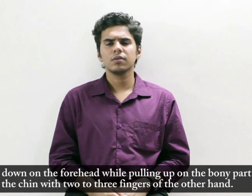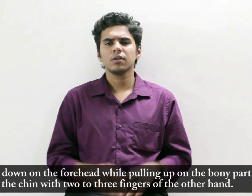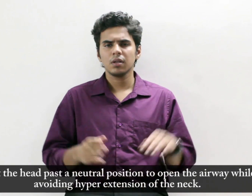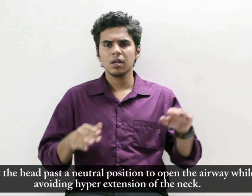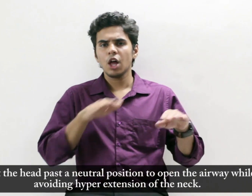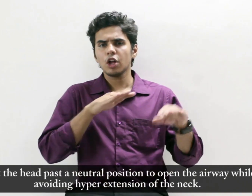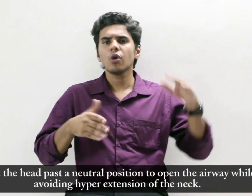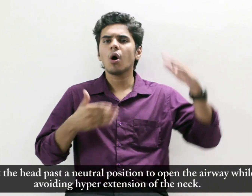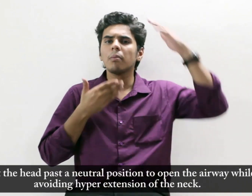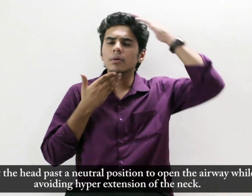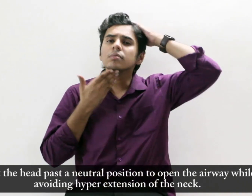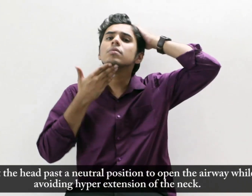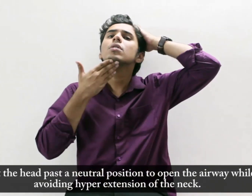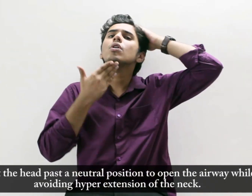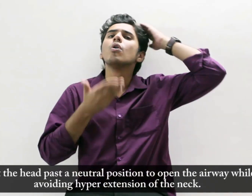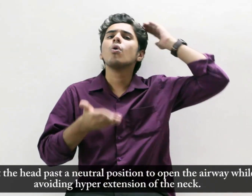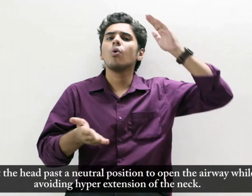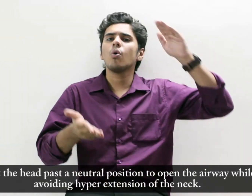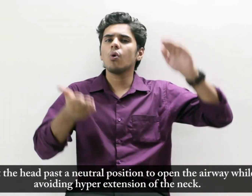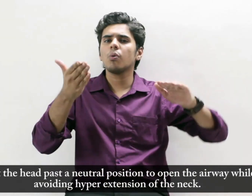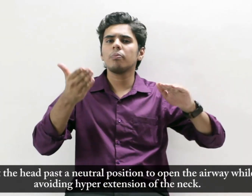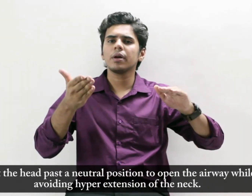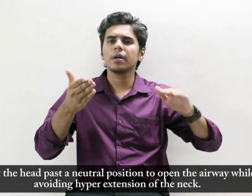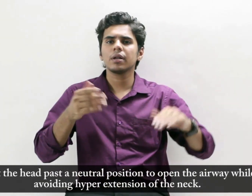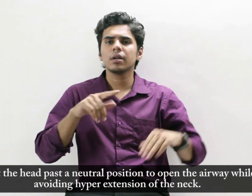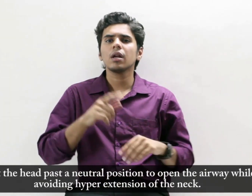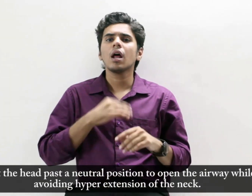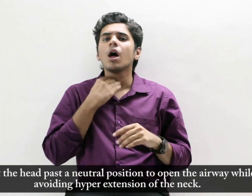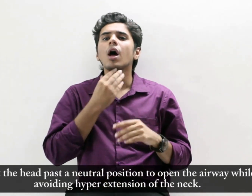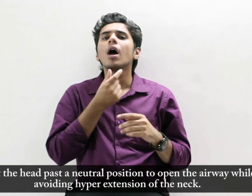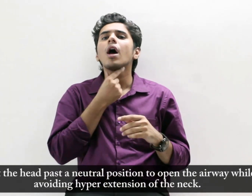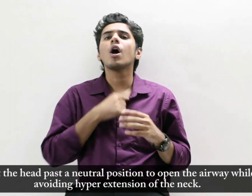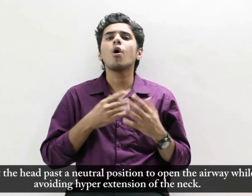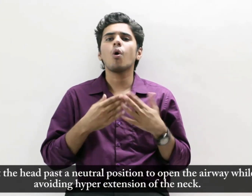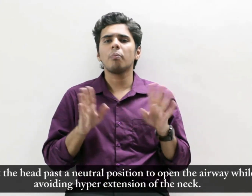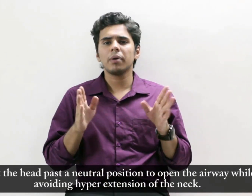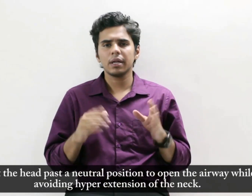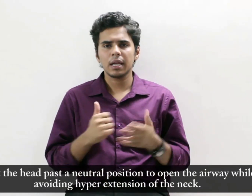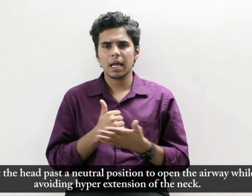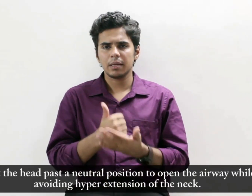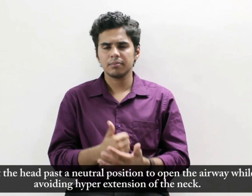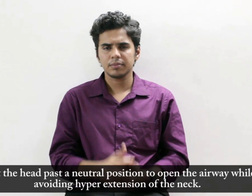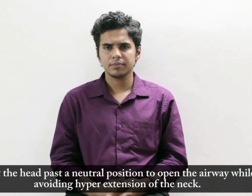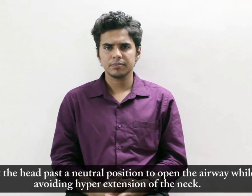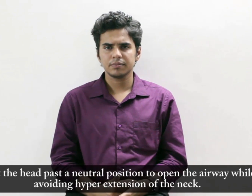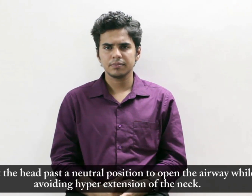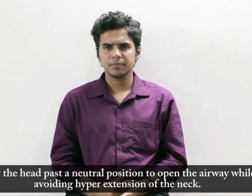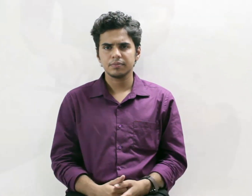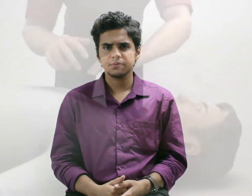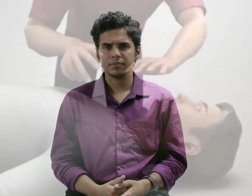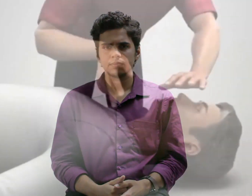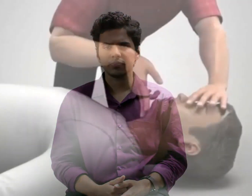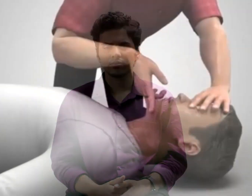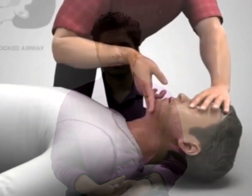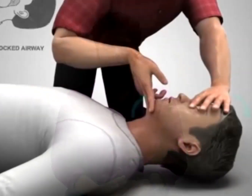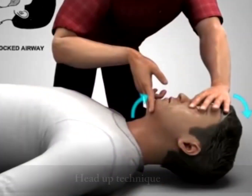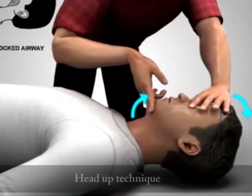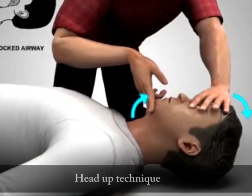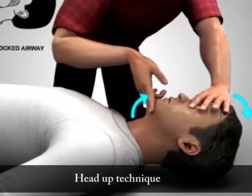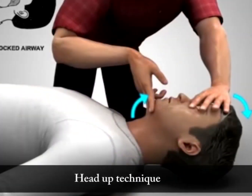Tilt the head past a neutral position to open the airway while avoiding hyperextension of the neck.